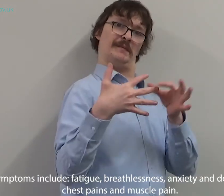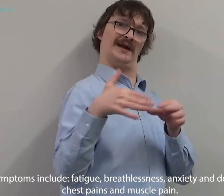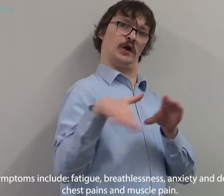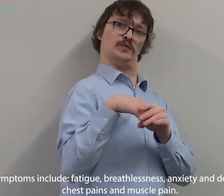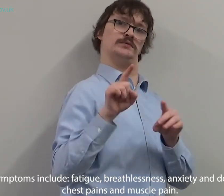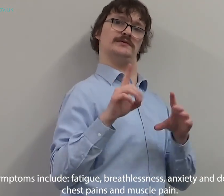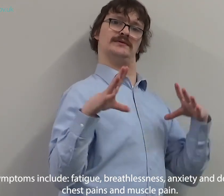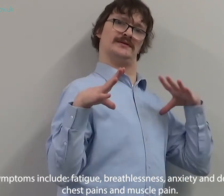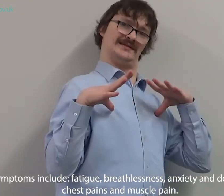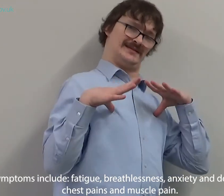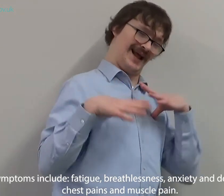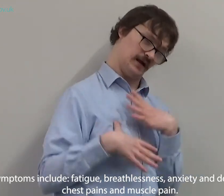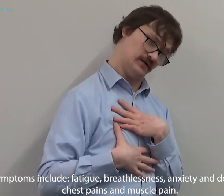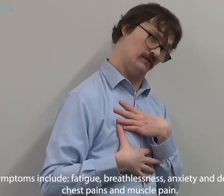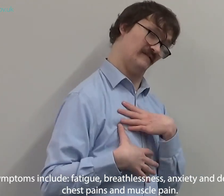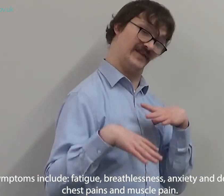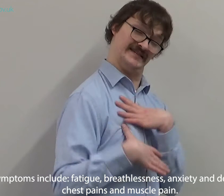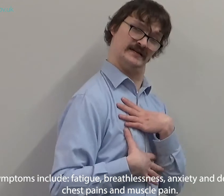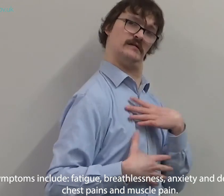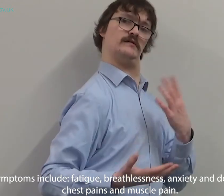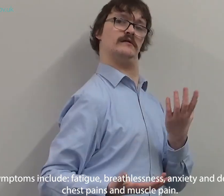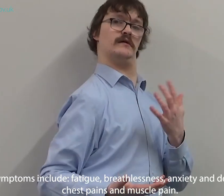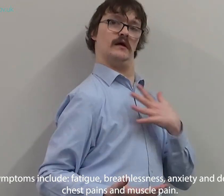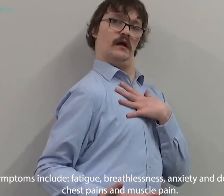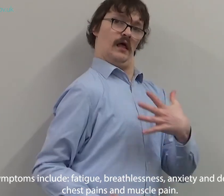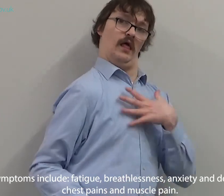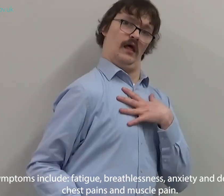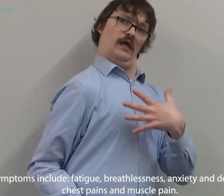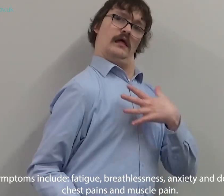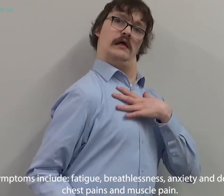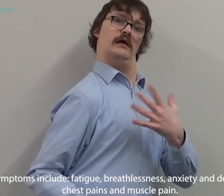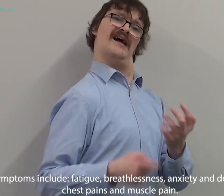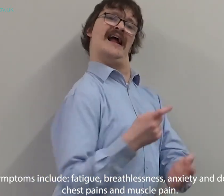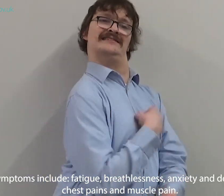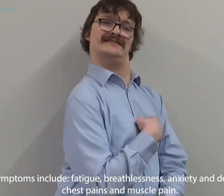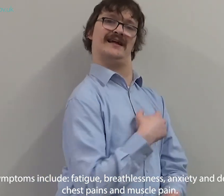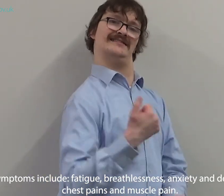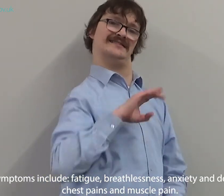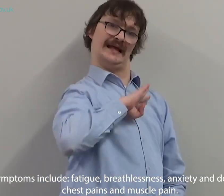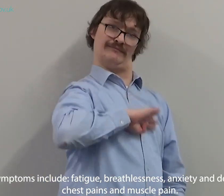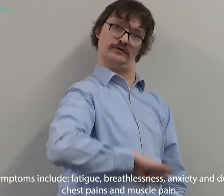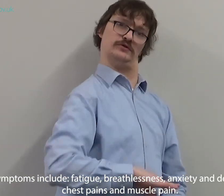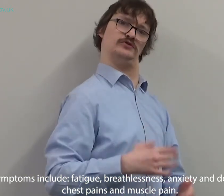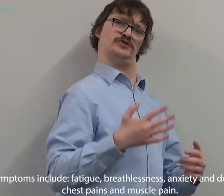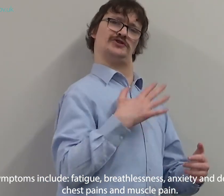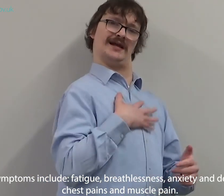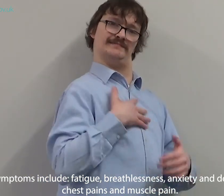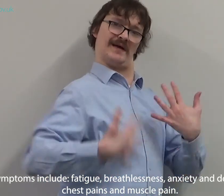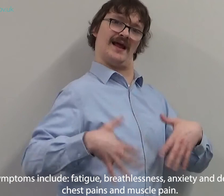The symptoms include fatigue, breathlessness, anxiety and depression, chest pains and